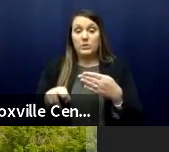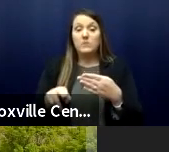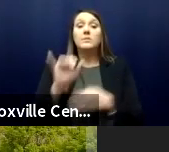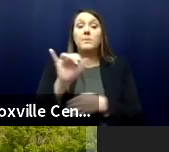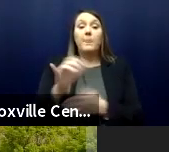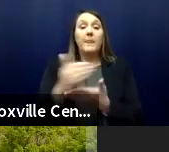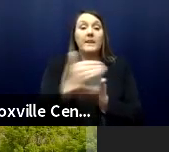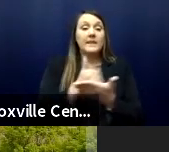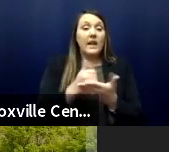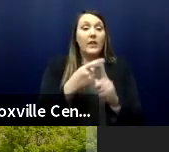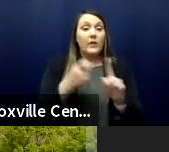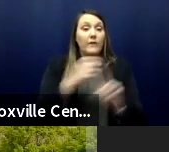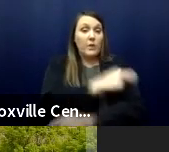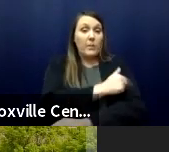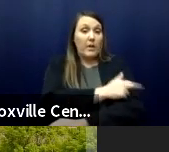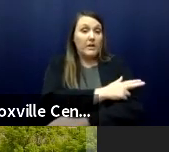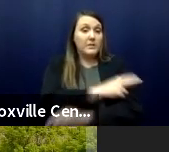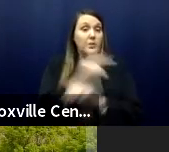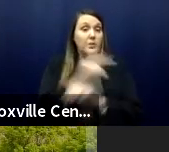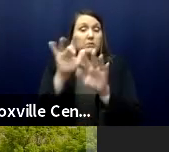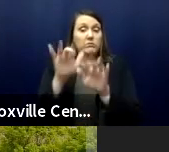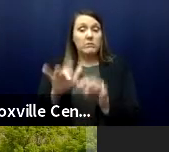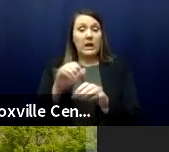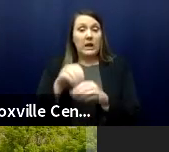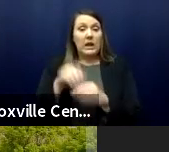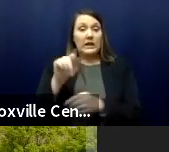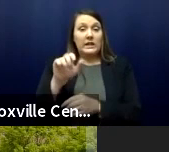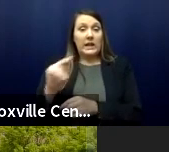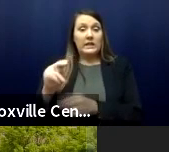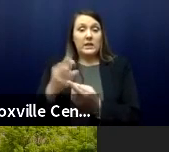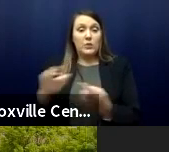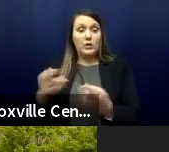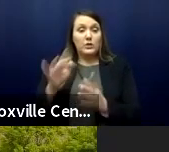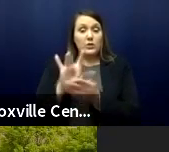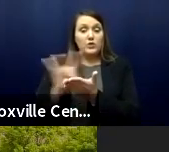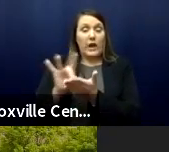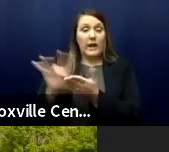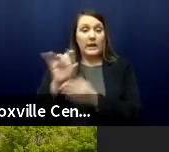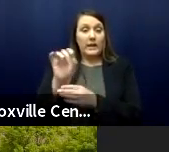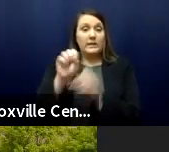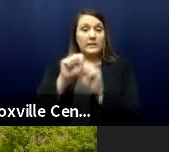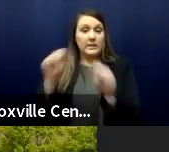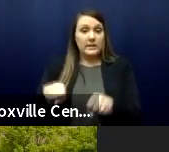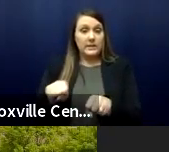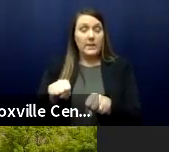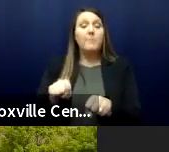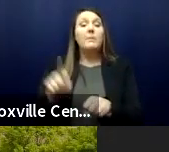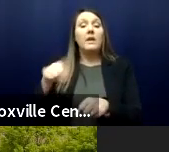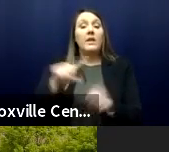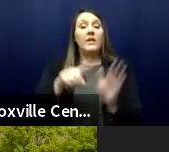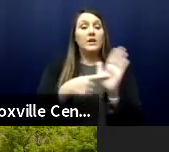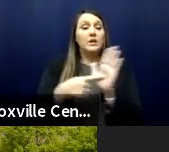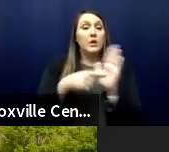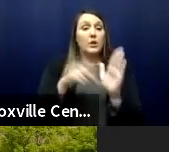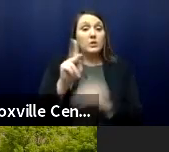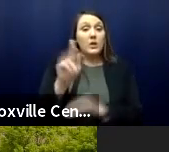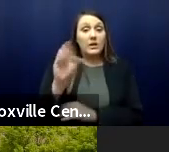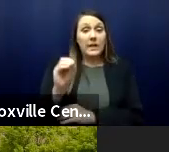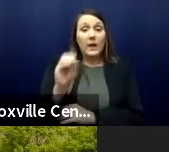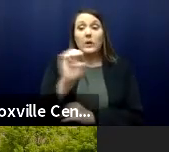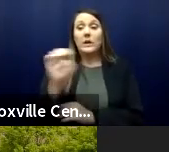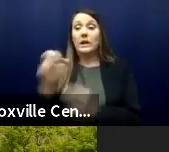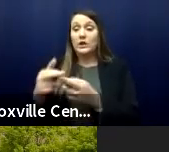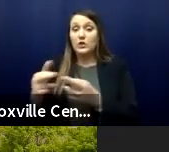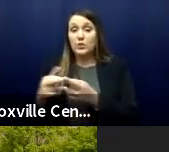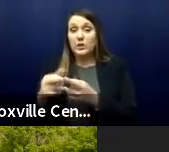information hospitals put into the Tennessee Healthcare Resource Tracking System, or HERTS. It may reflect Knox County, the East Region, or patients